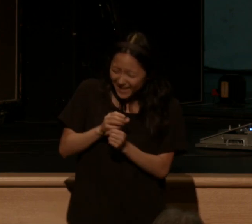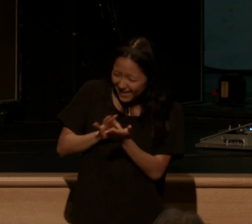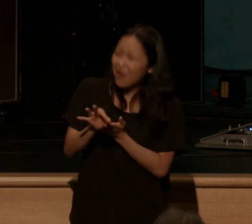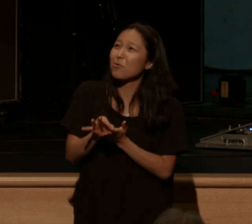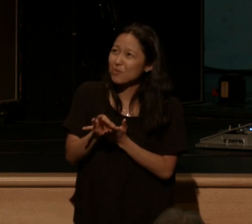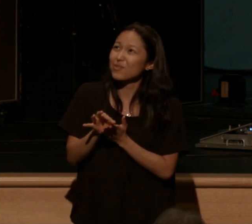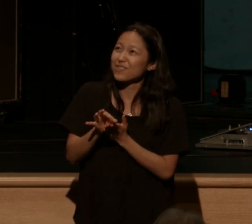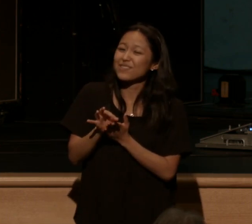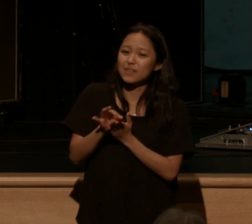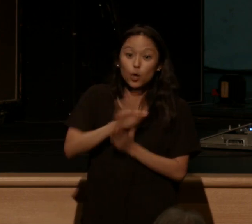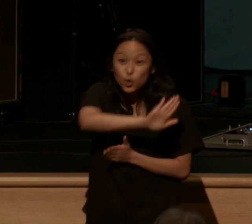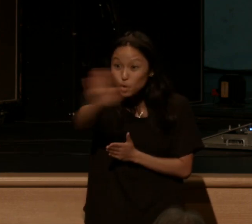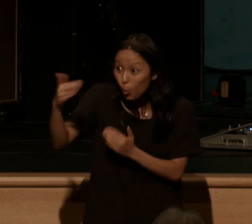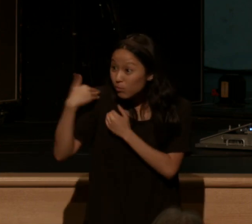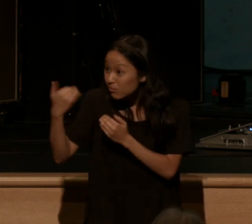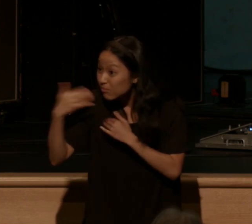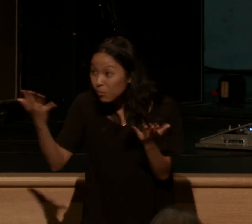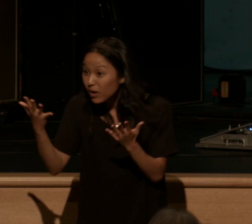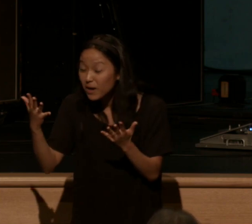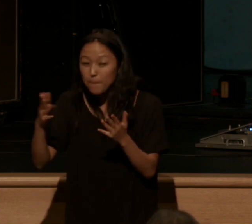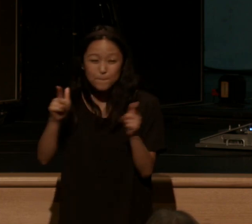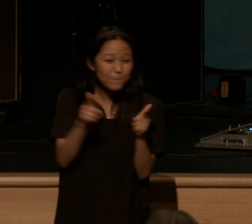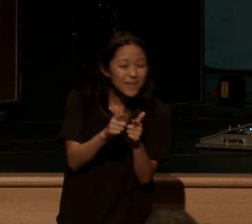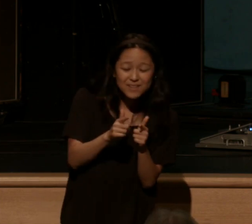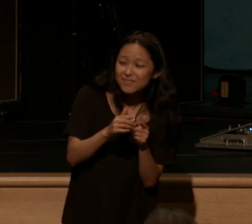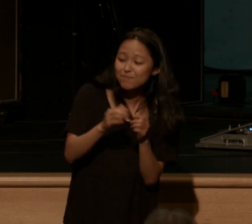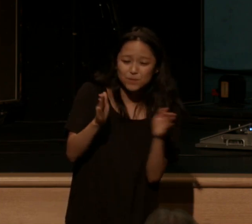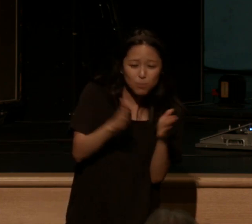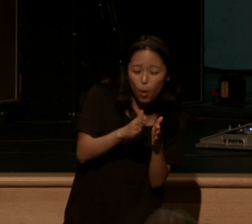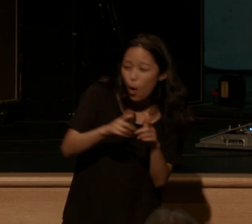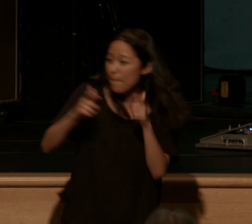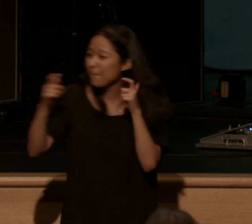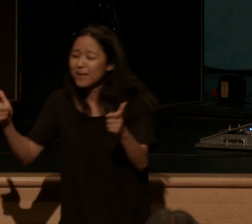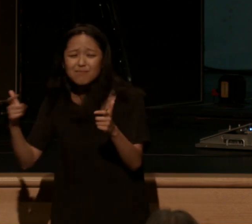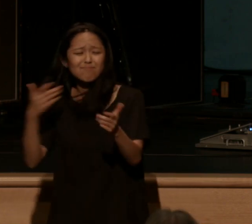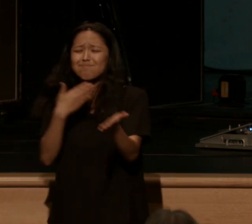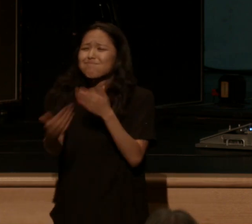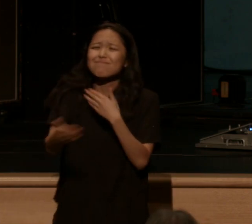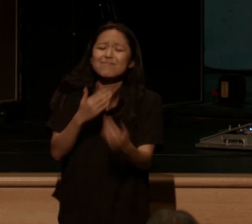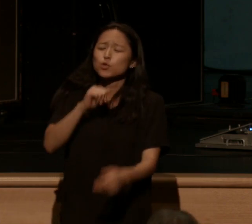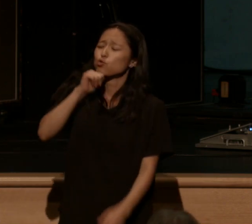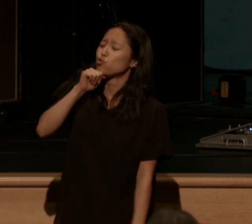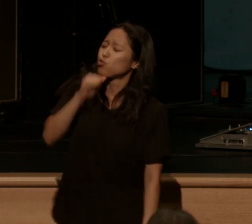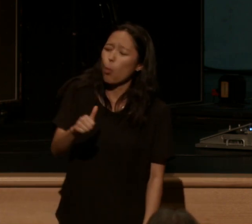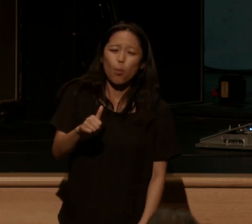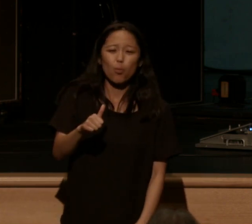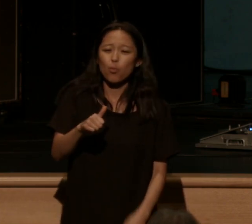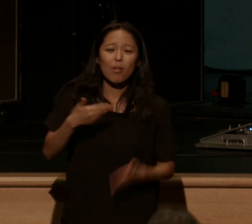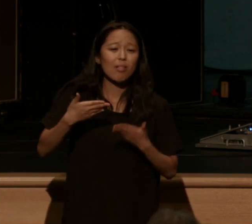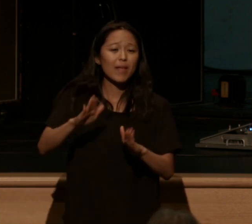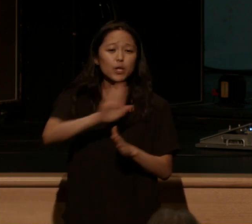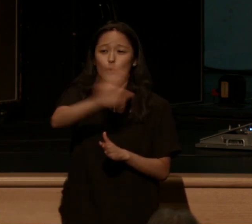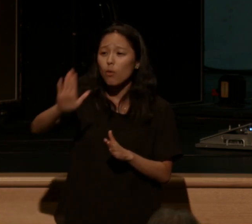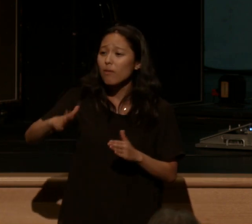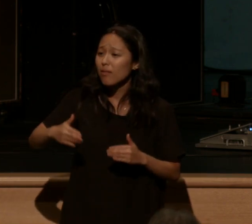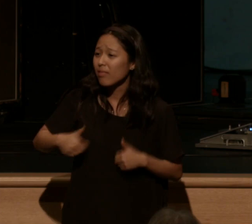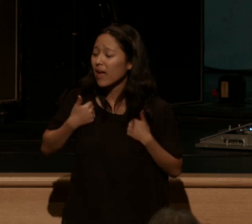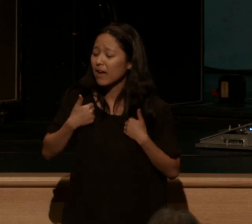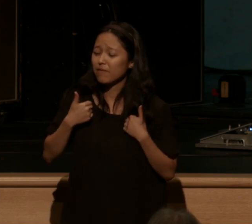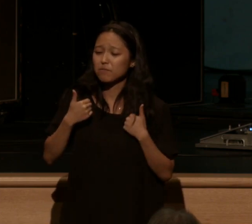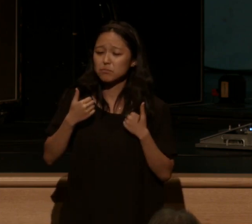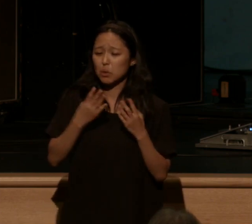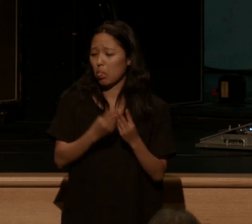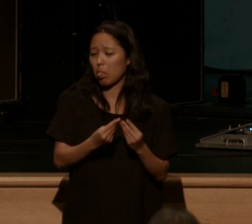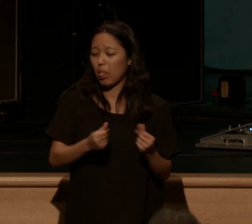Make it count. What's your part in this? Big or small, significant for the Lord. Do not let your life pass by and